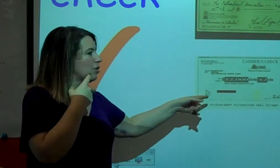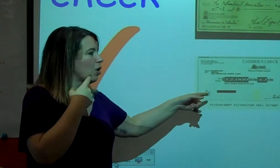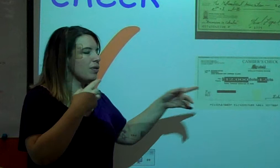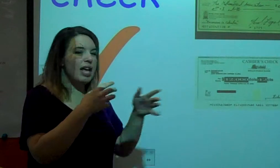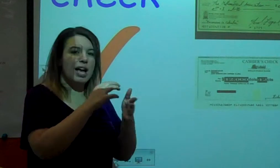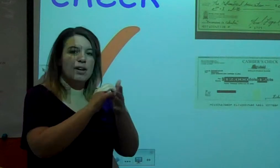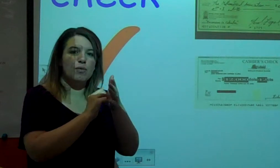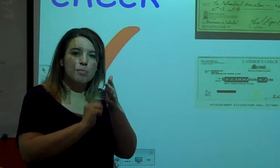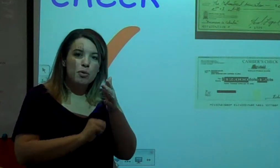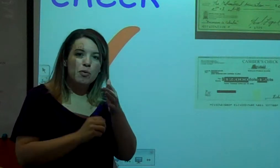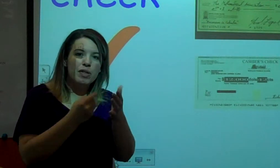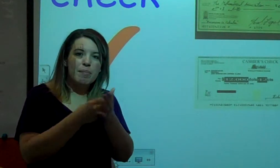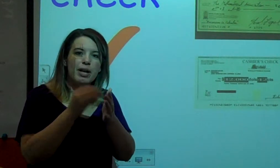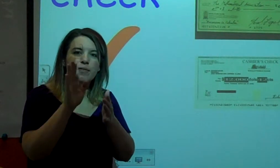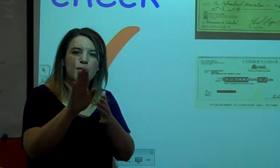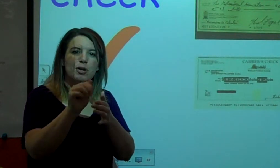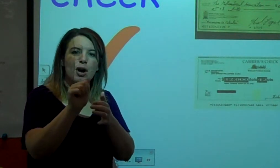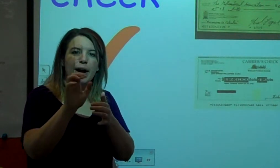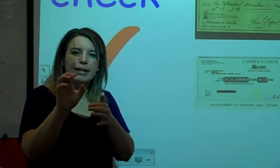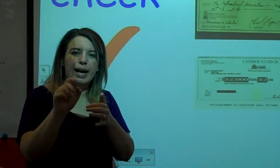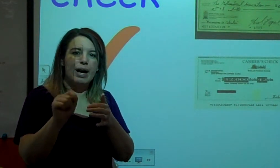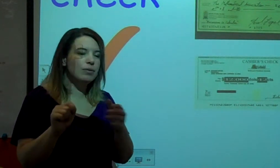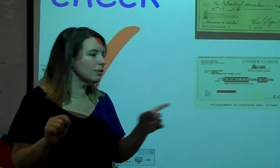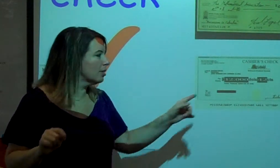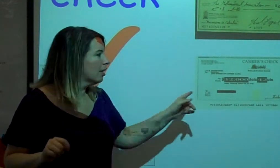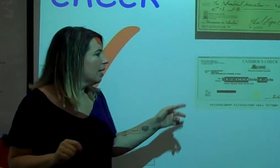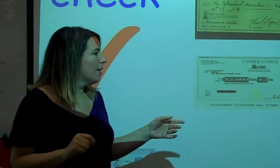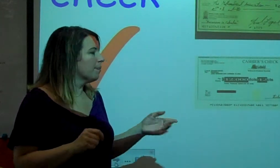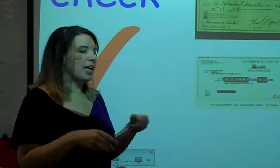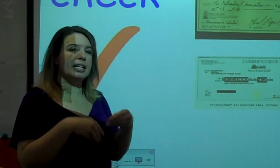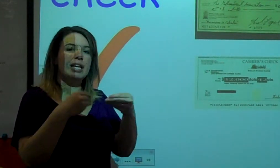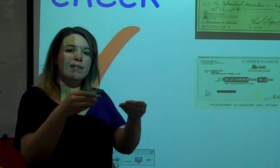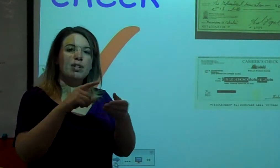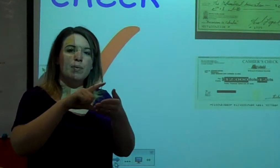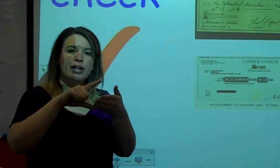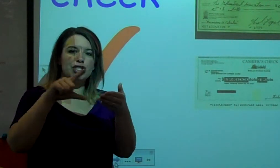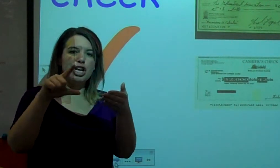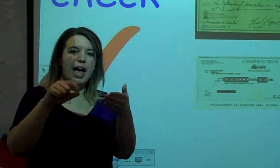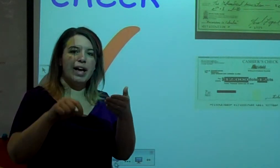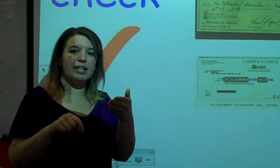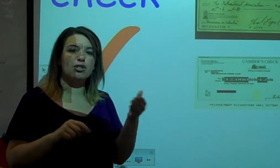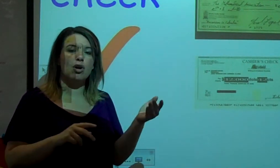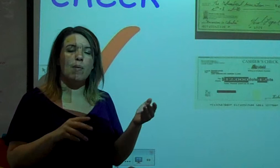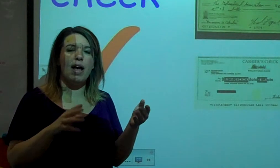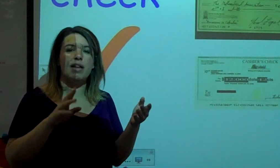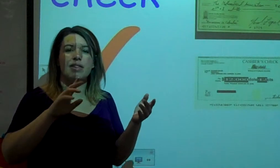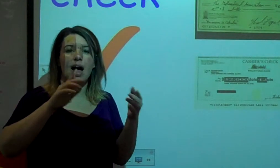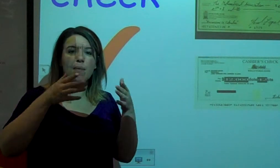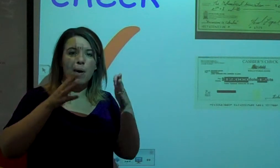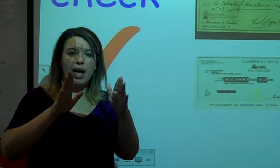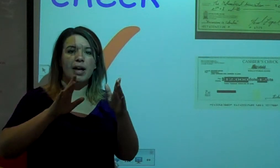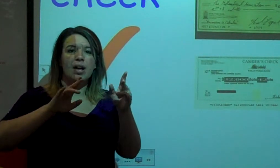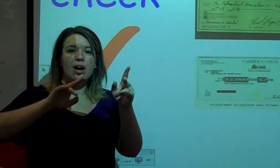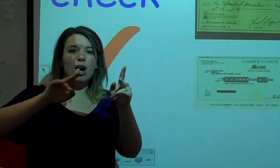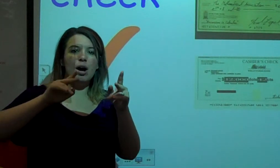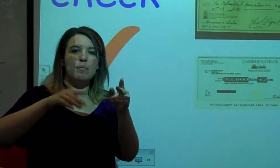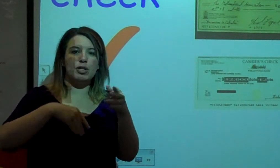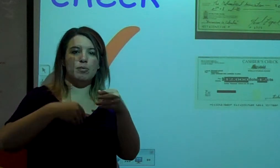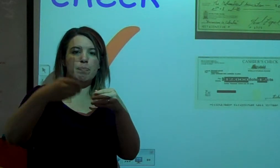so they remove the money from your account and give you a check. So that way, when you